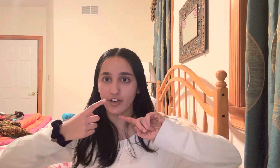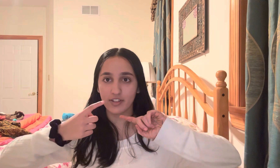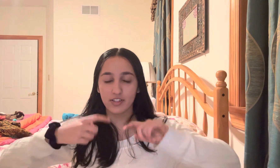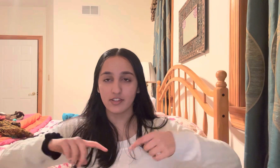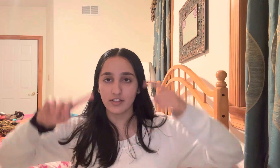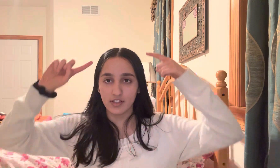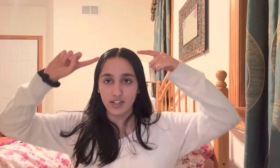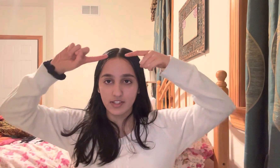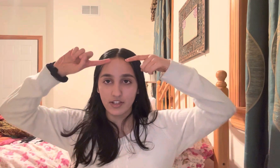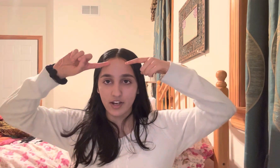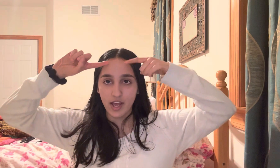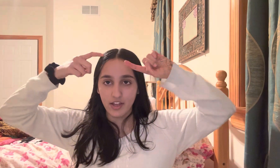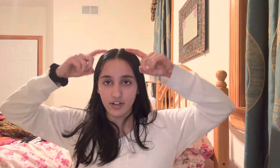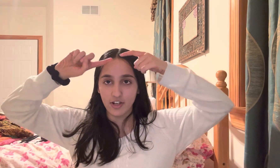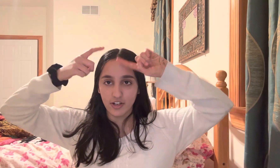hurt? Does your head hurt?